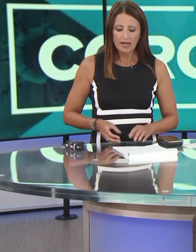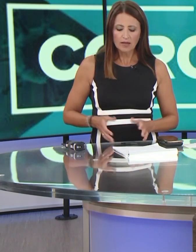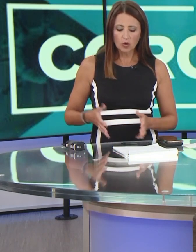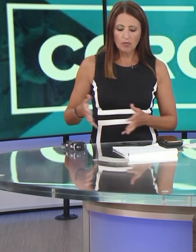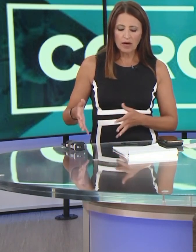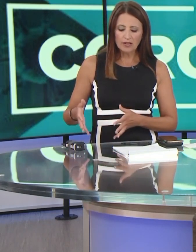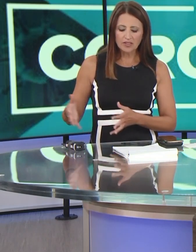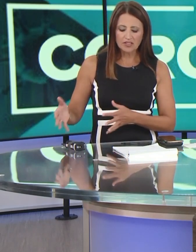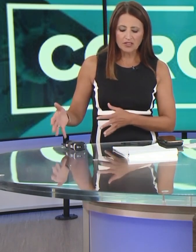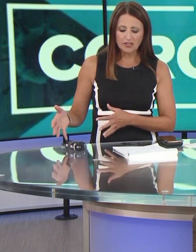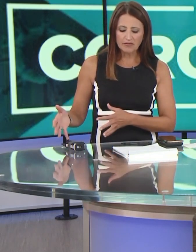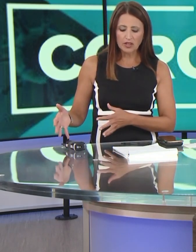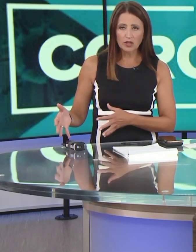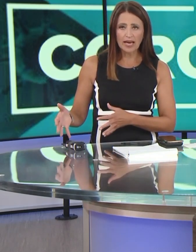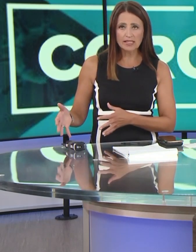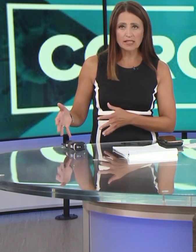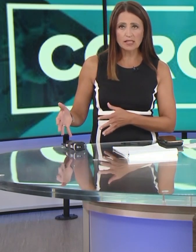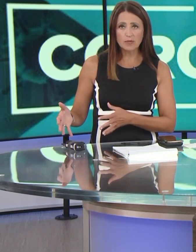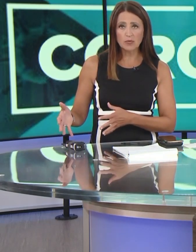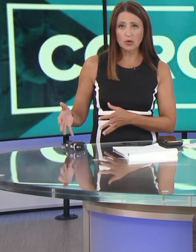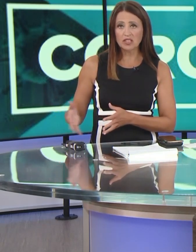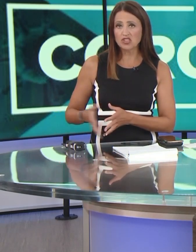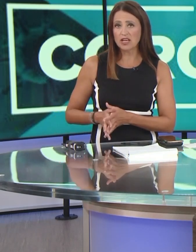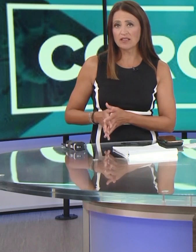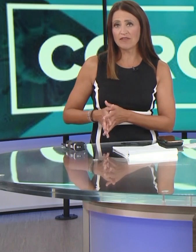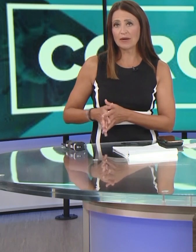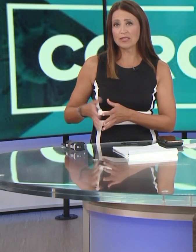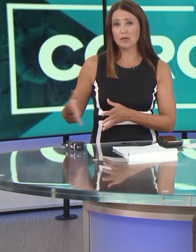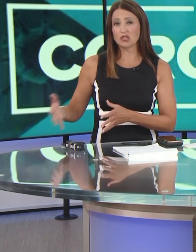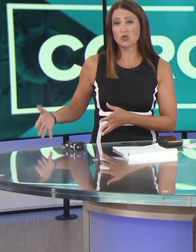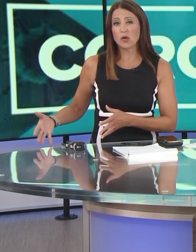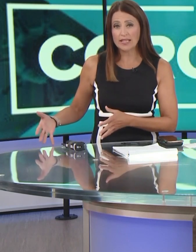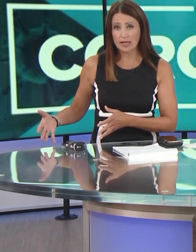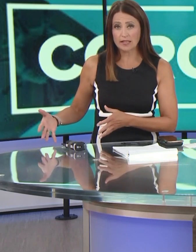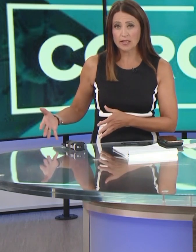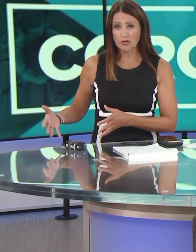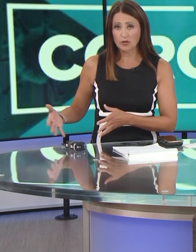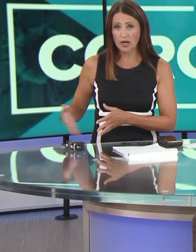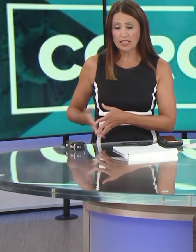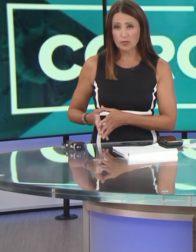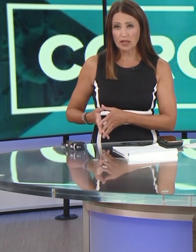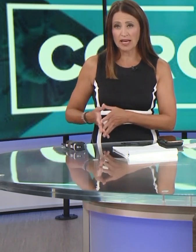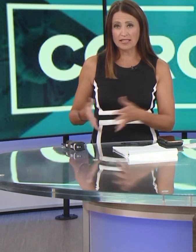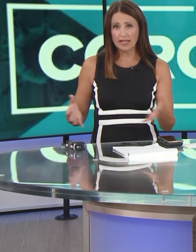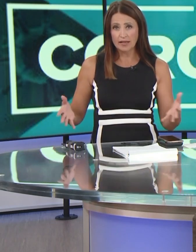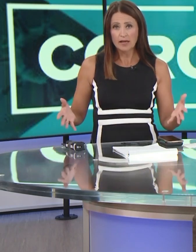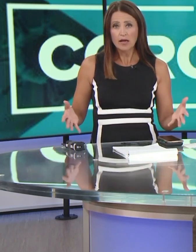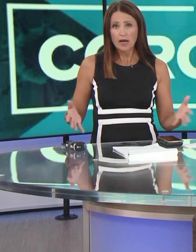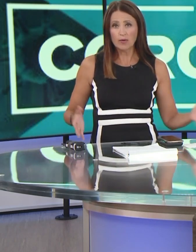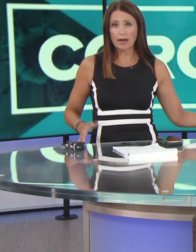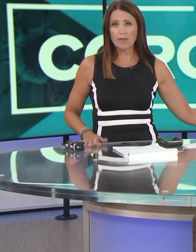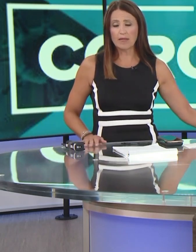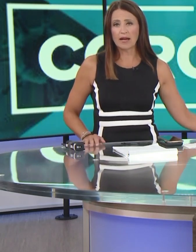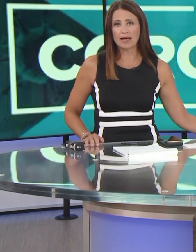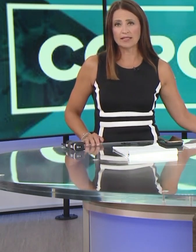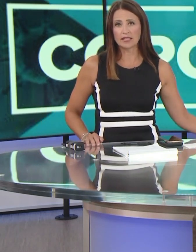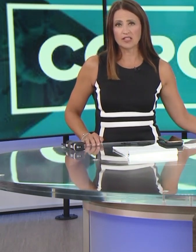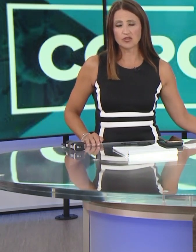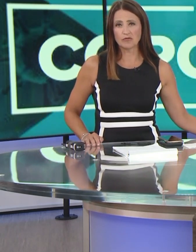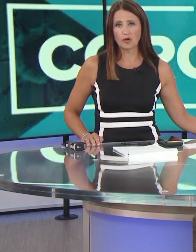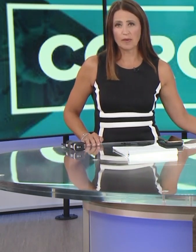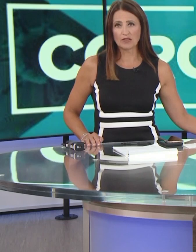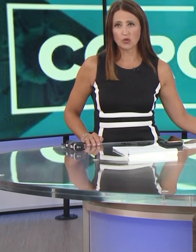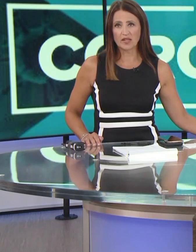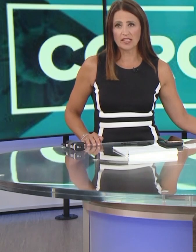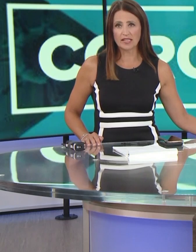that in more moderate to severe cases, people can shed the virus up to 20 days. So if you're hospitalized, they recommend that